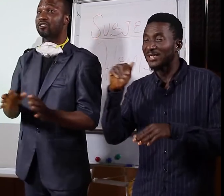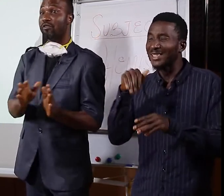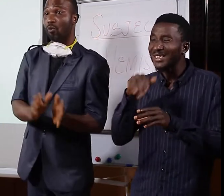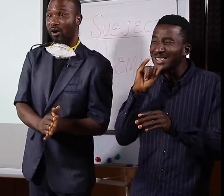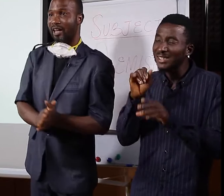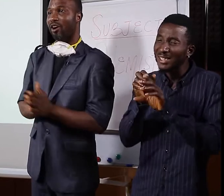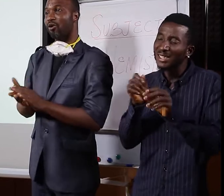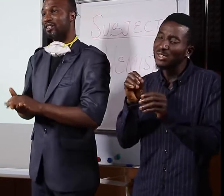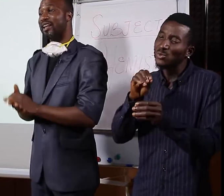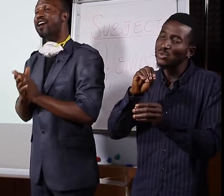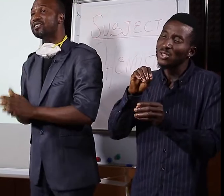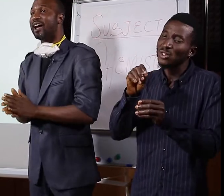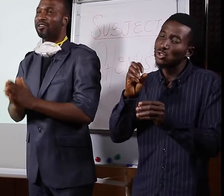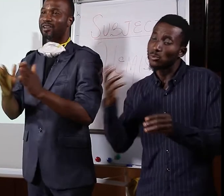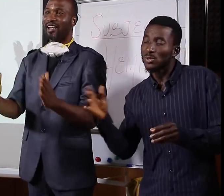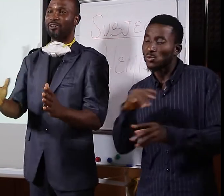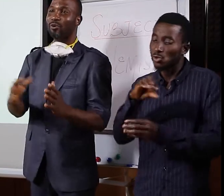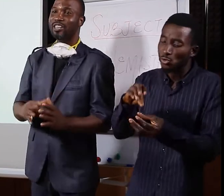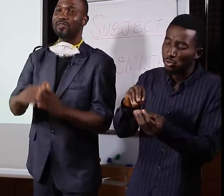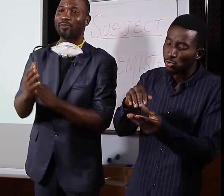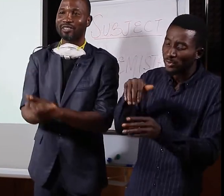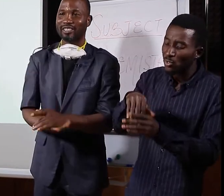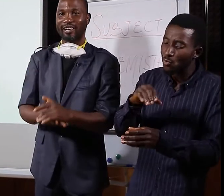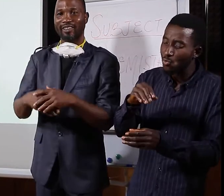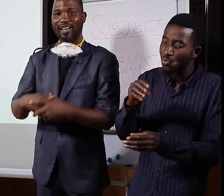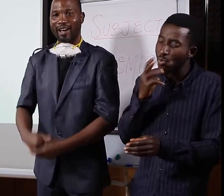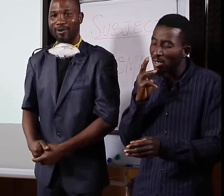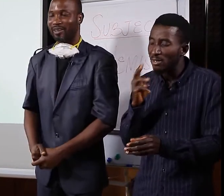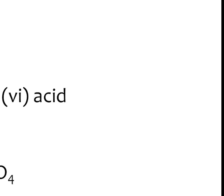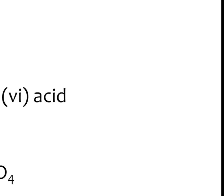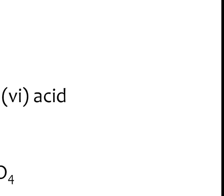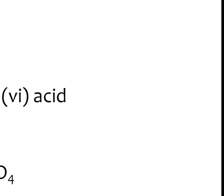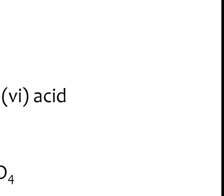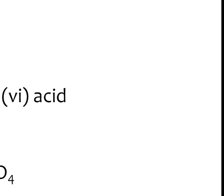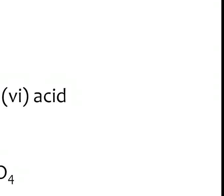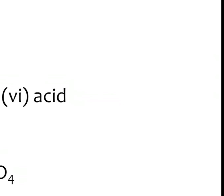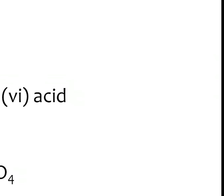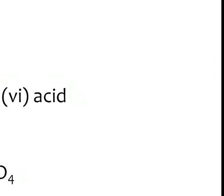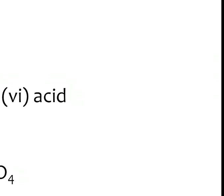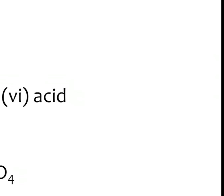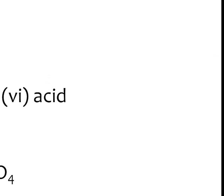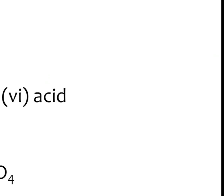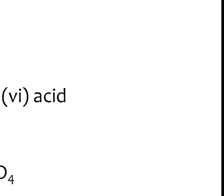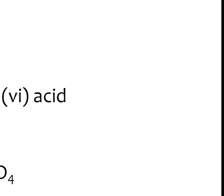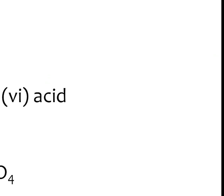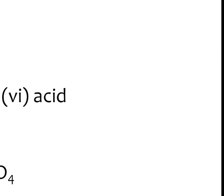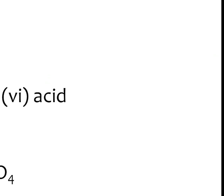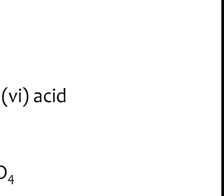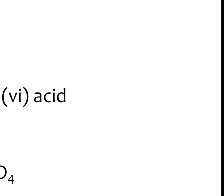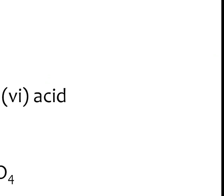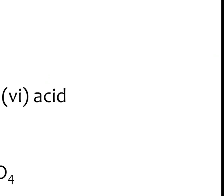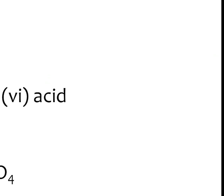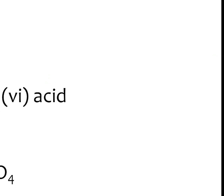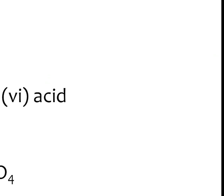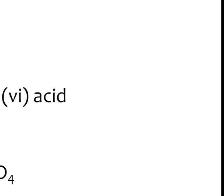when dissolved in water contains hydrogen ion as its only positive ion. And that's why we say tetraoxosulfate 6.